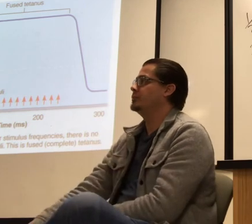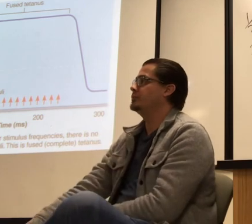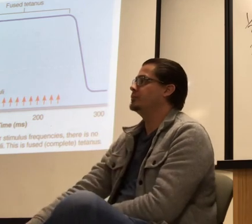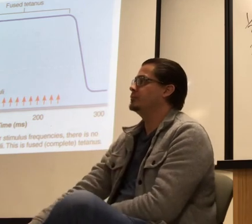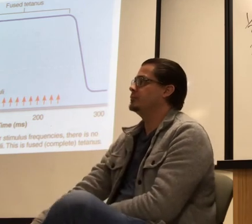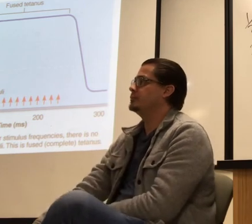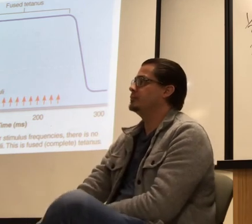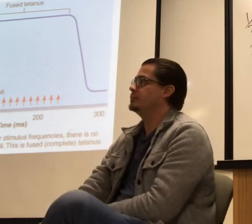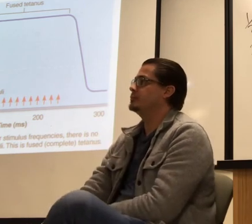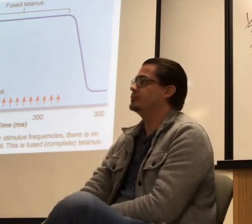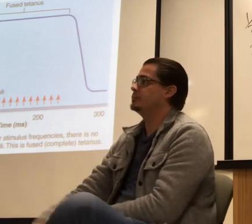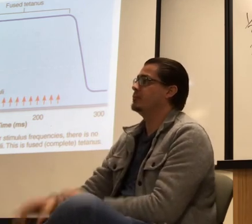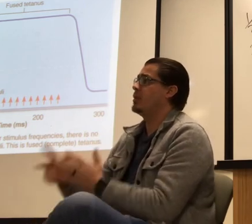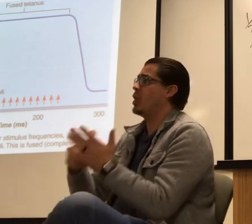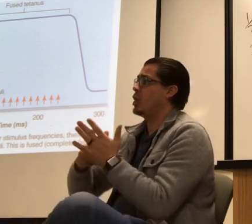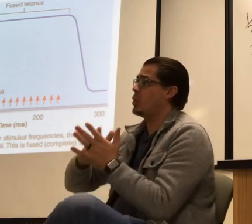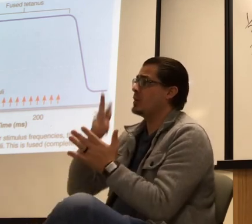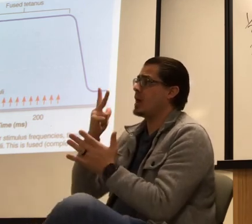Three times